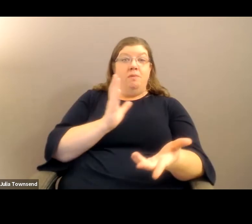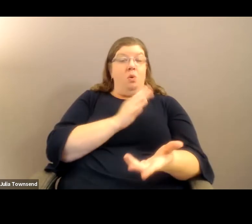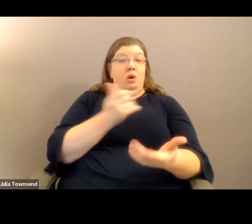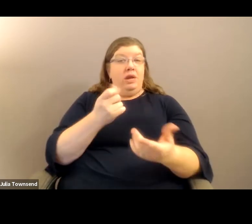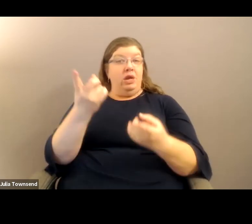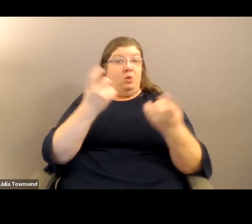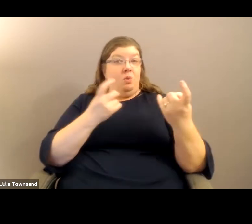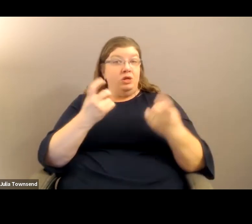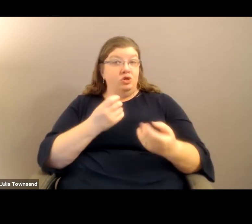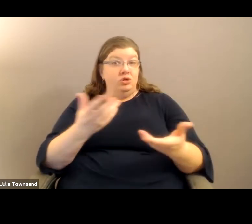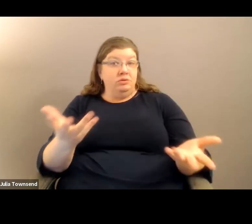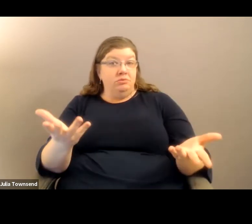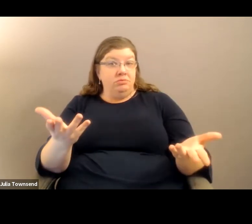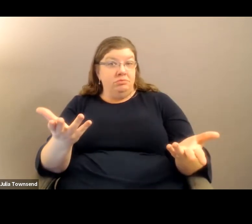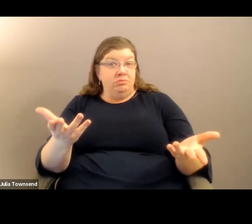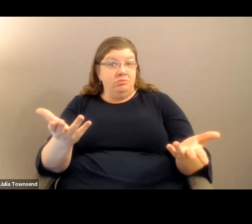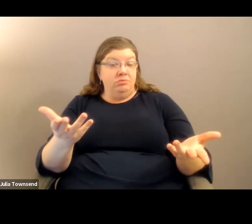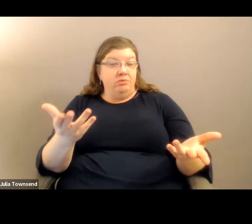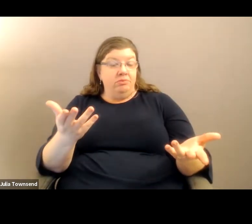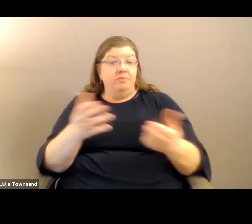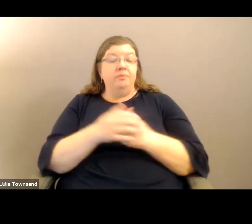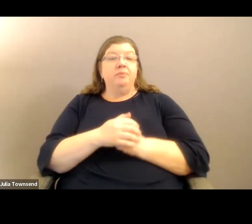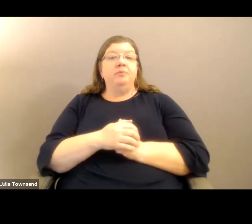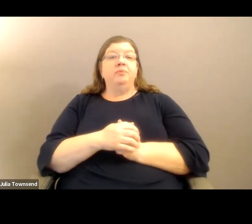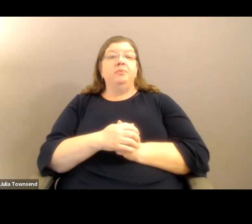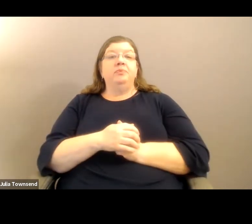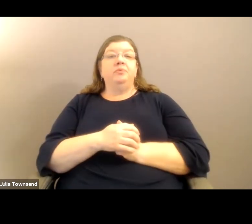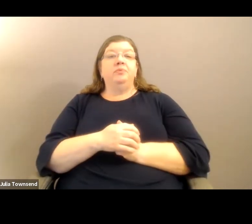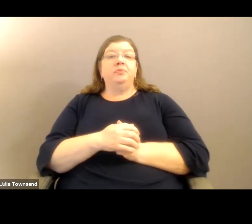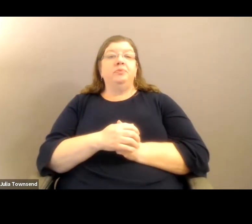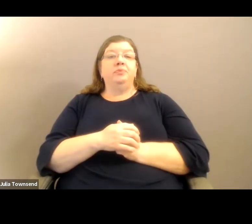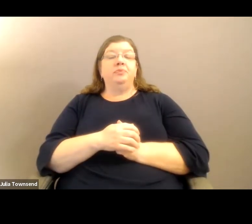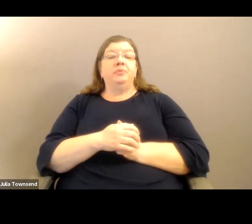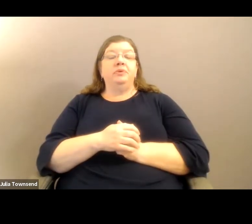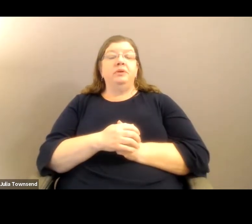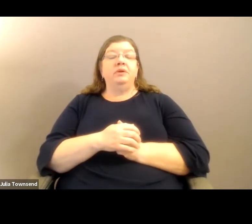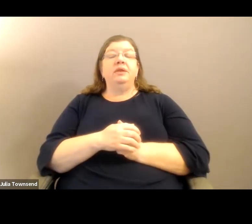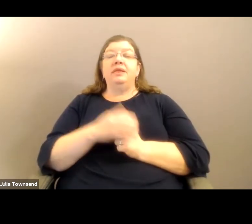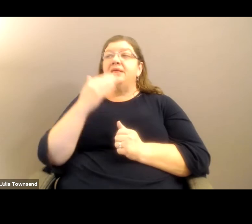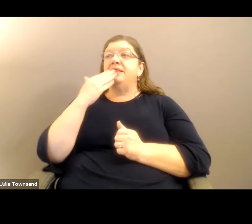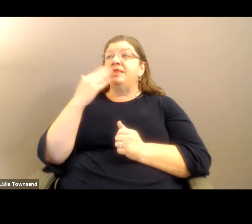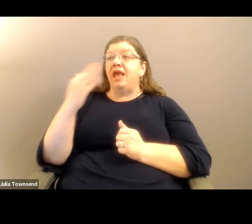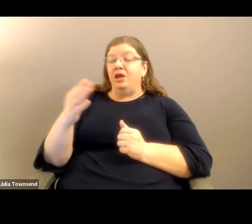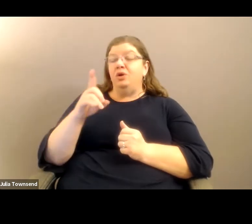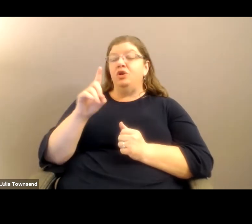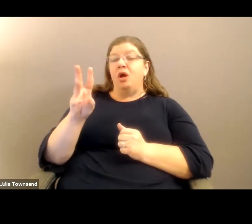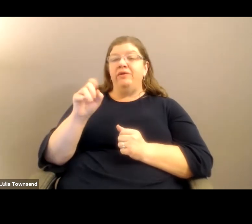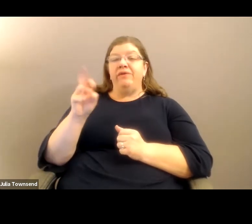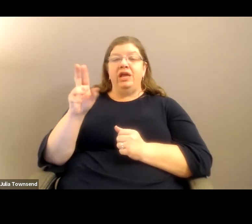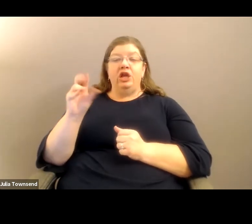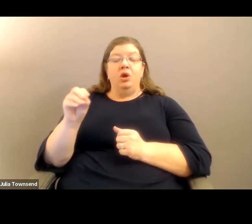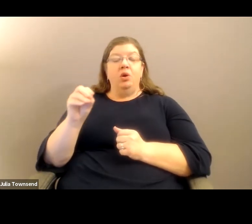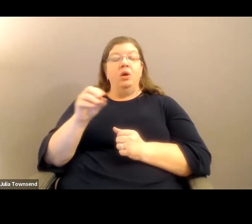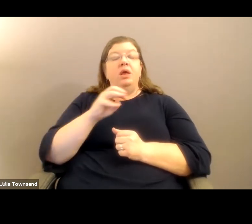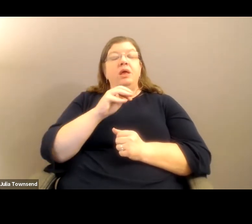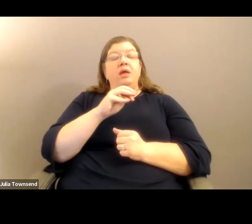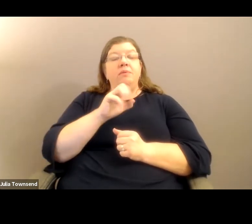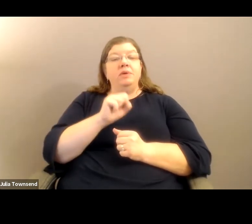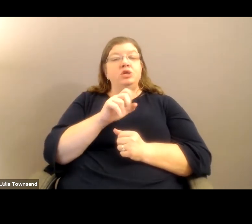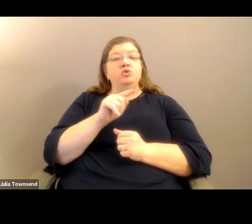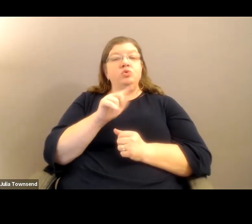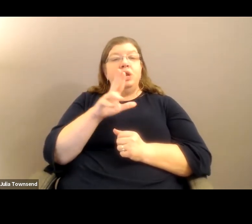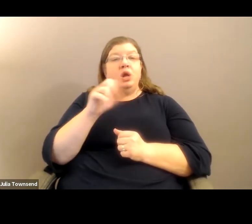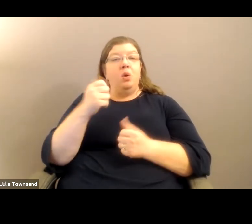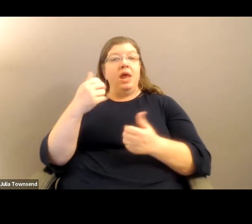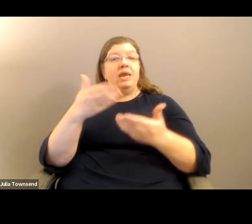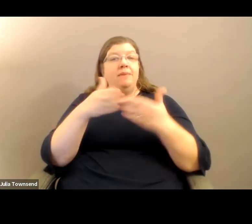questions that you might have before your consideration. Okay, Ms. Trujillo, thank you, Dr. Vecchio. Ms. Trujillo, do we have any public comment on